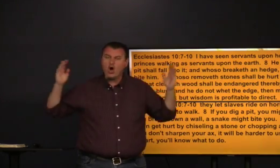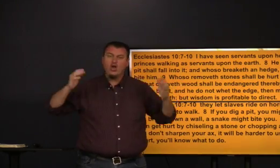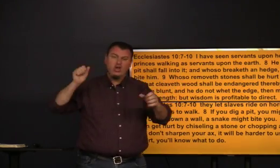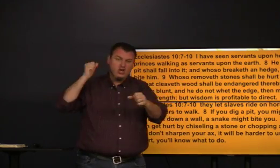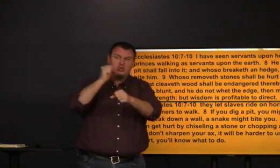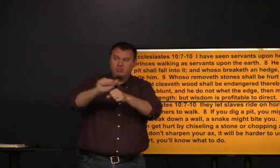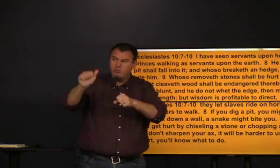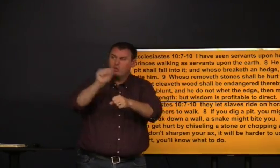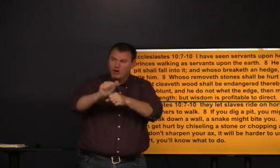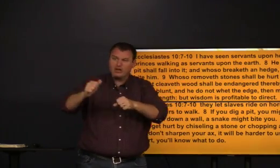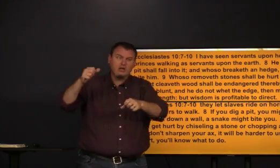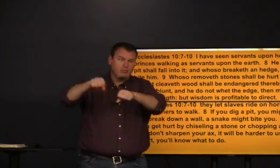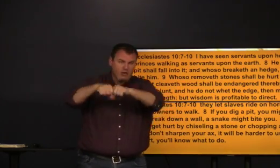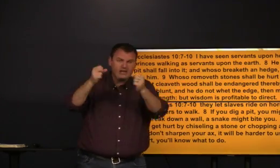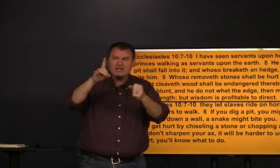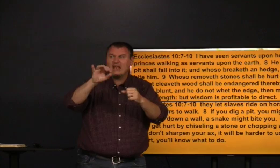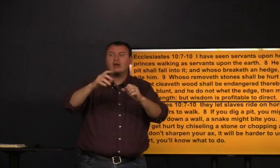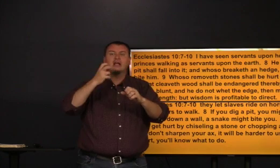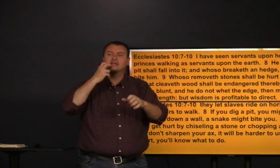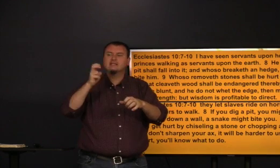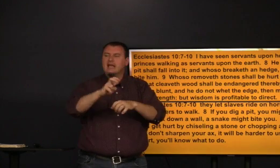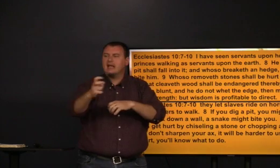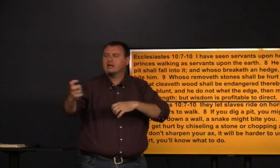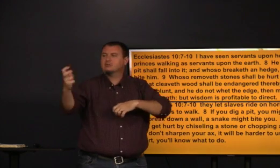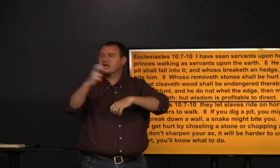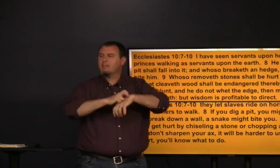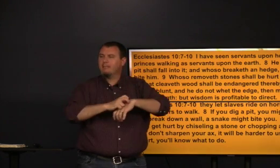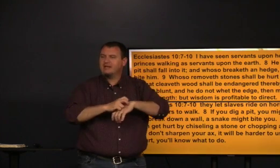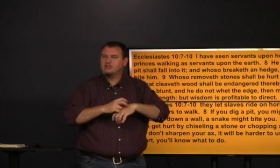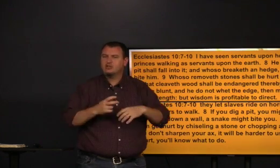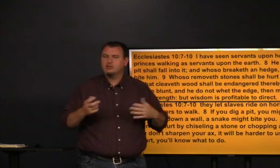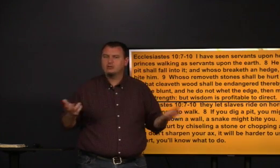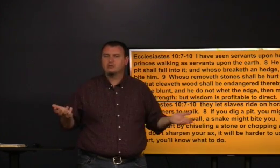wall, you're working to break it down and a snake comes out and bites you.